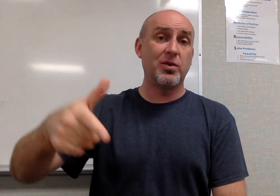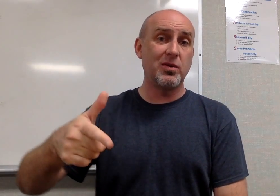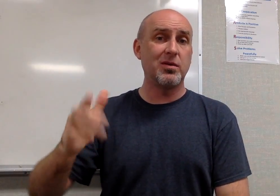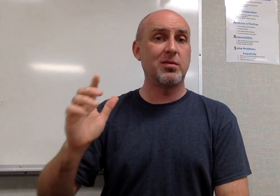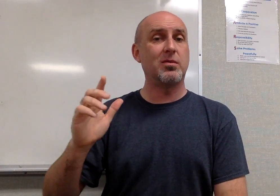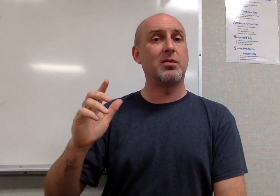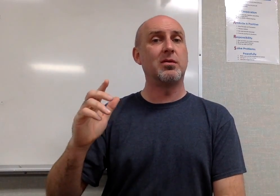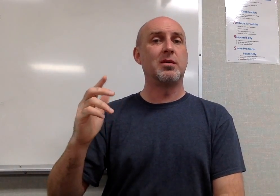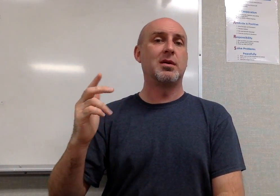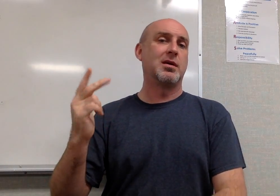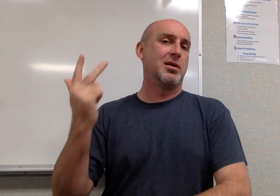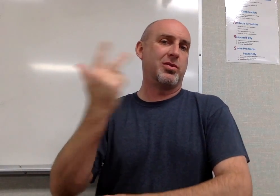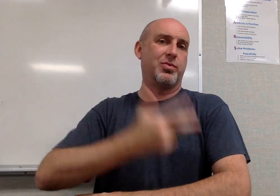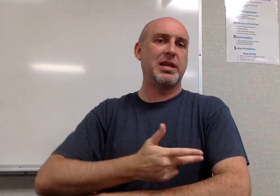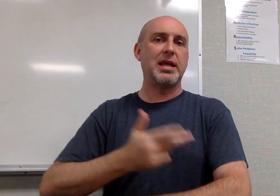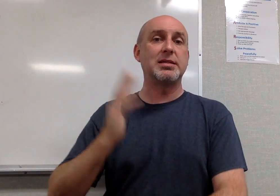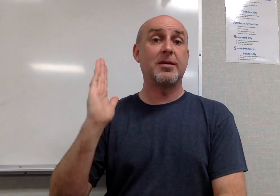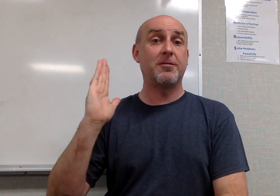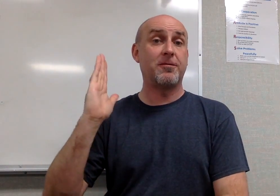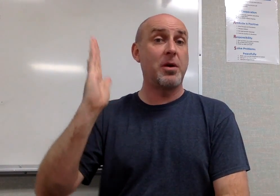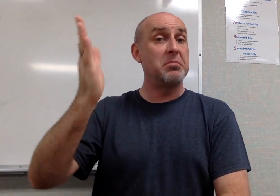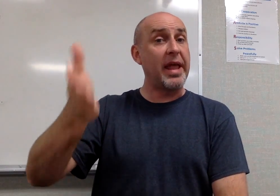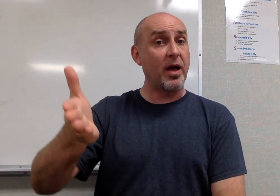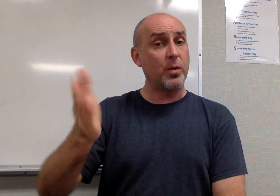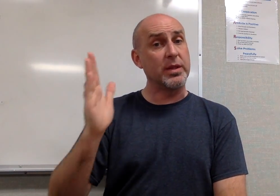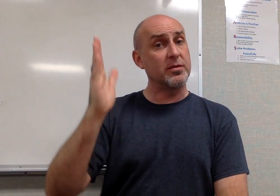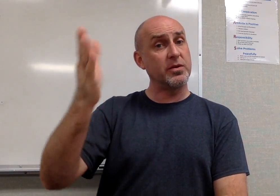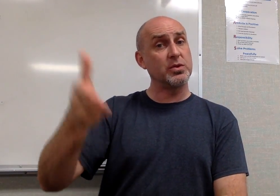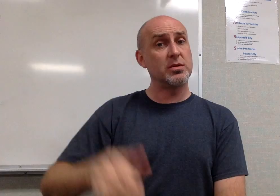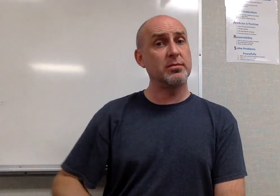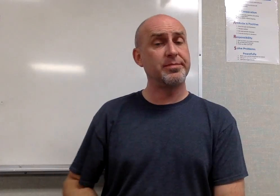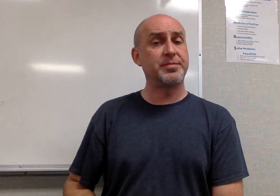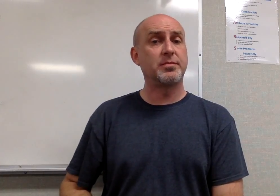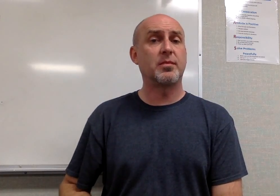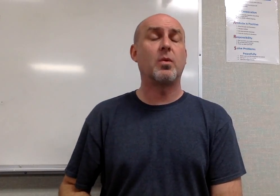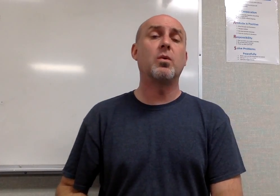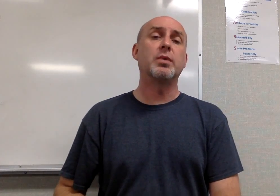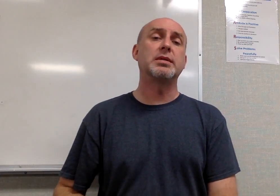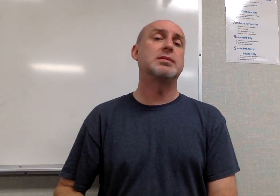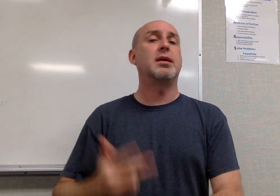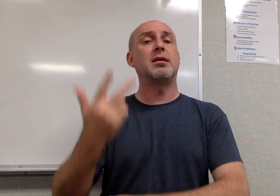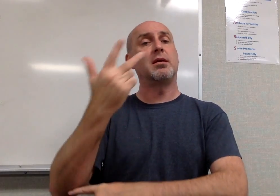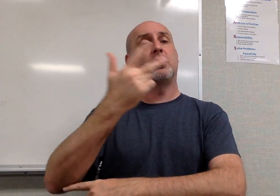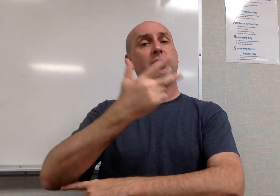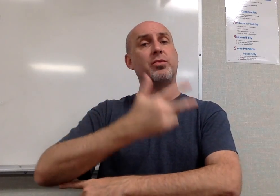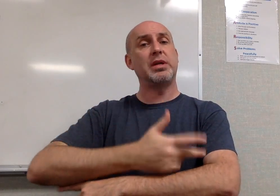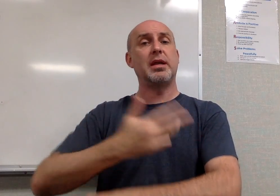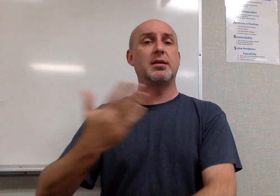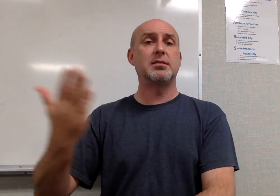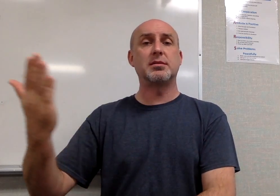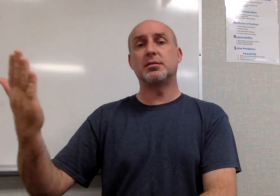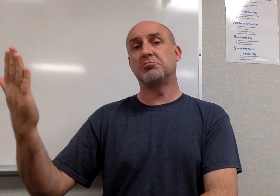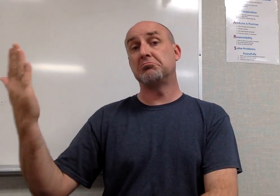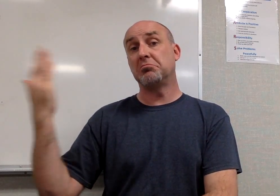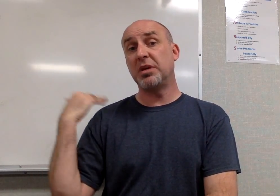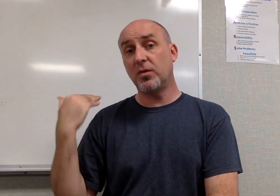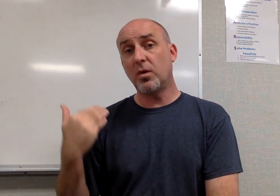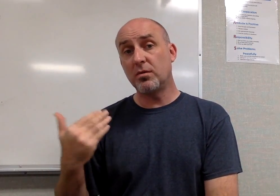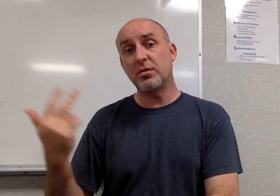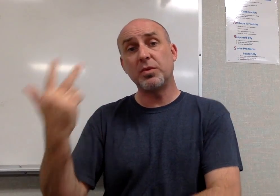later, or 3 days from now in the future, or we could say 3 days before, 3